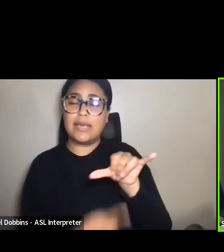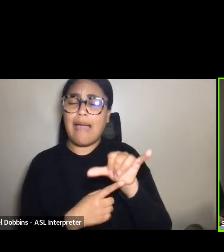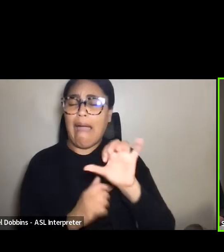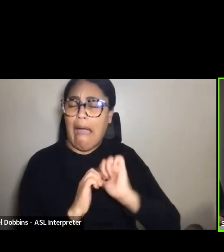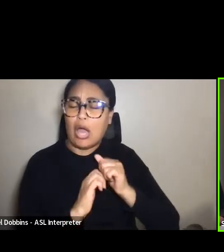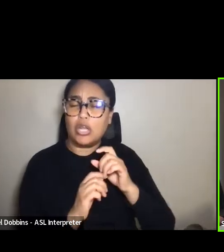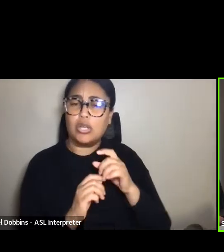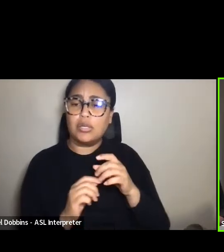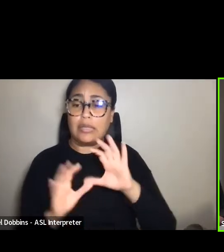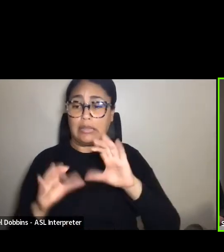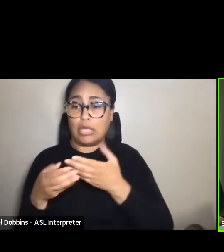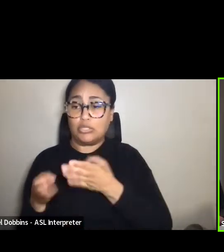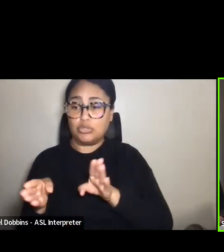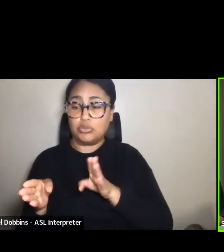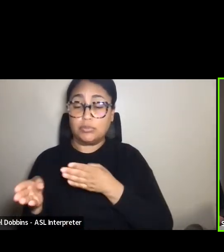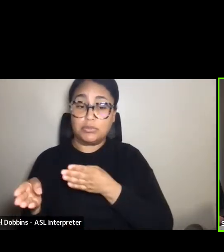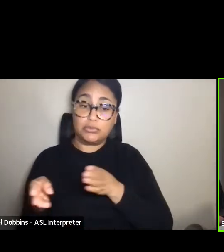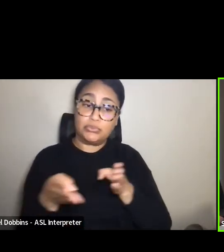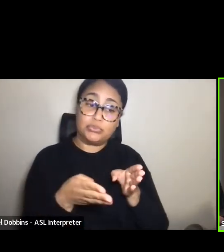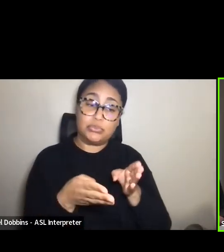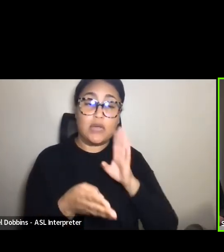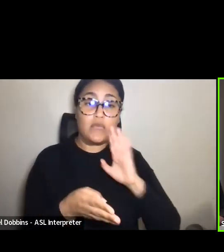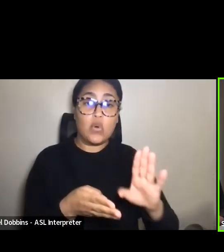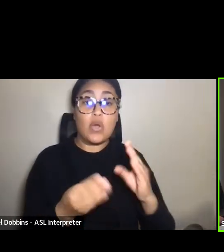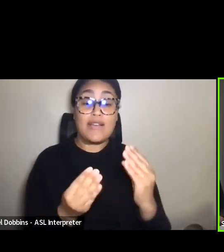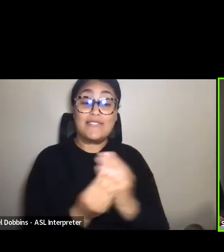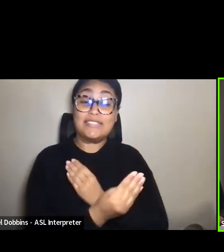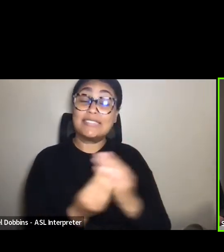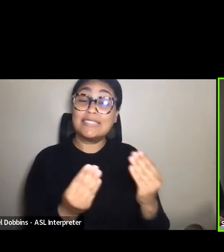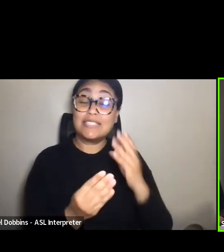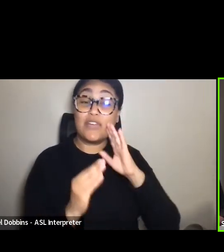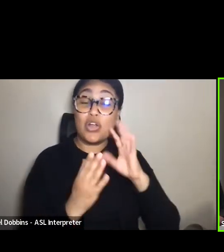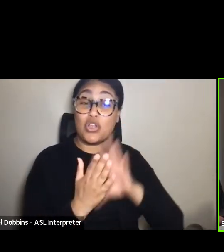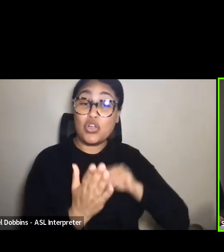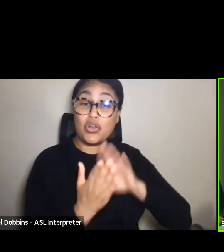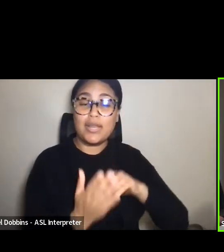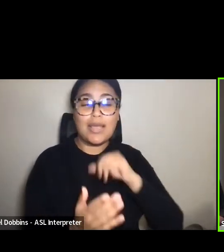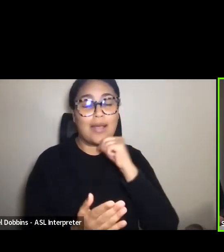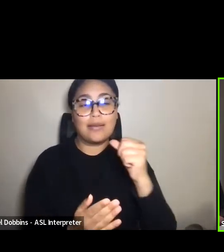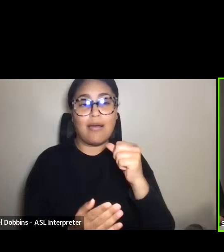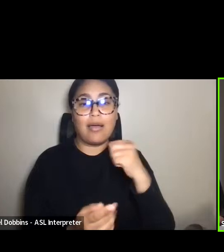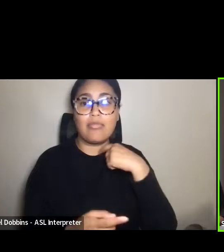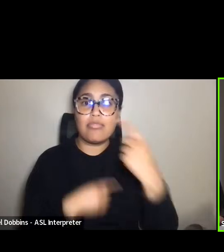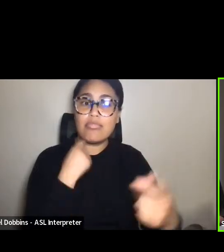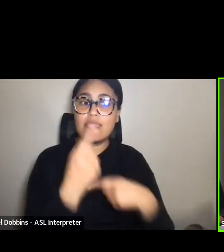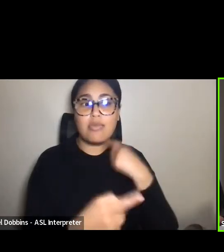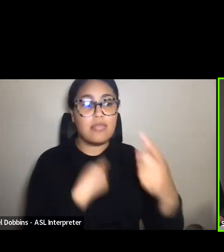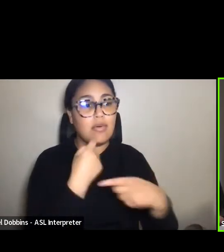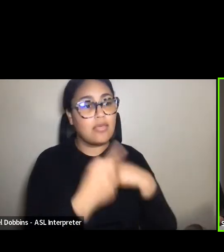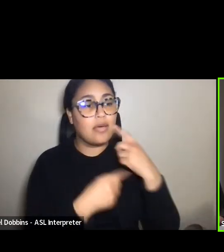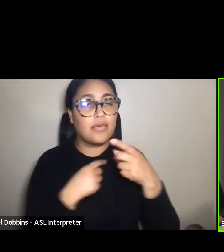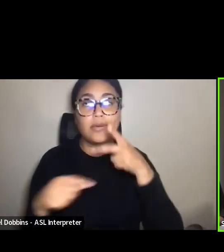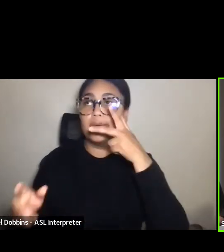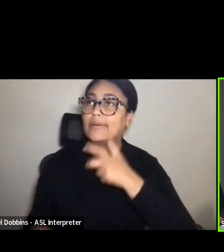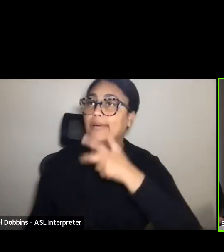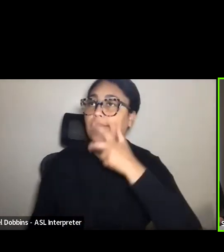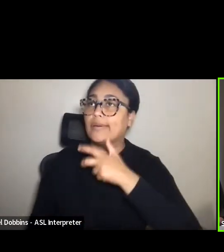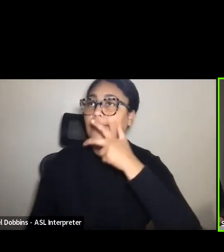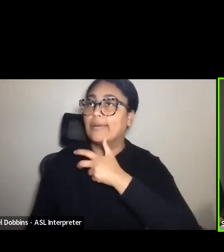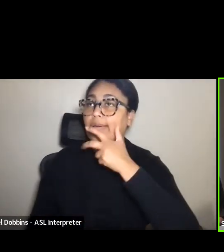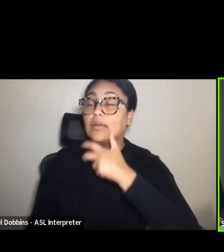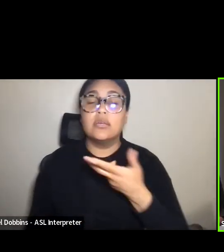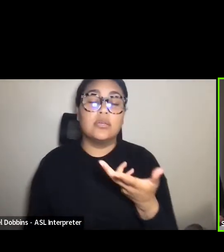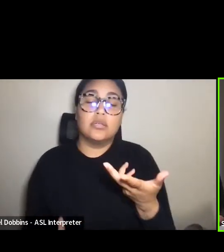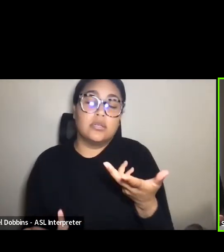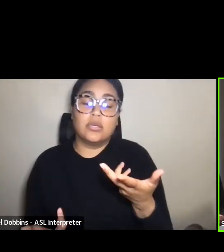about a facilitation of learning rather than someone telling them, you know, here's the history according to, you know,